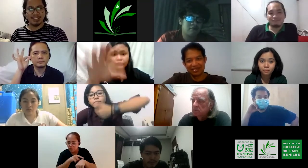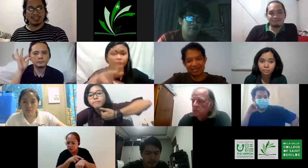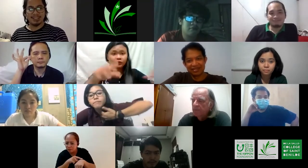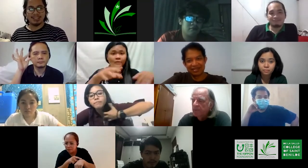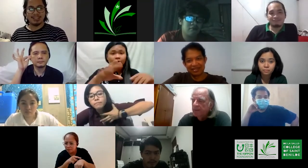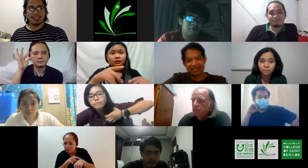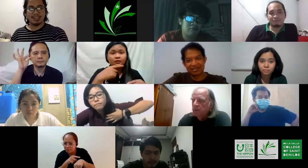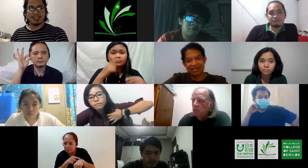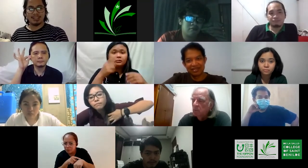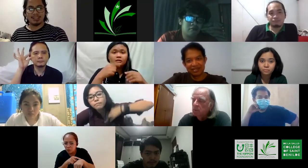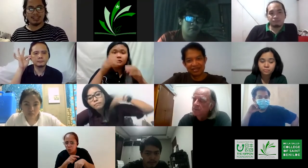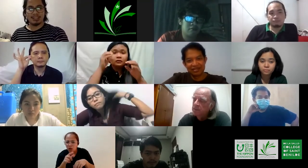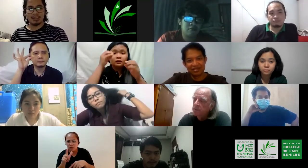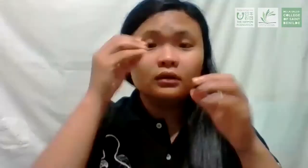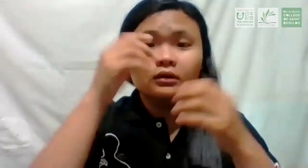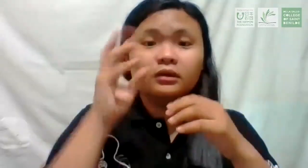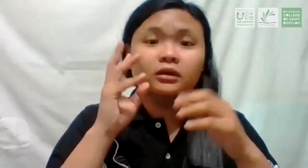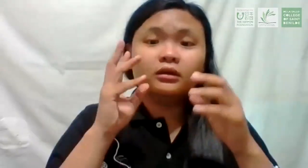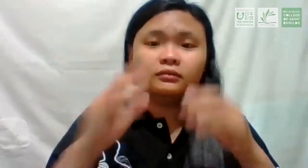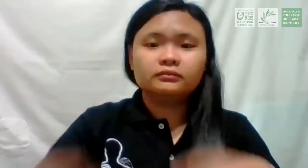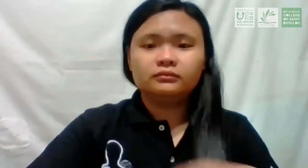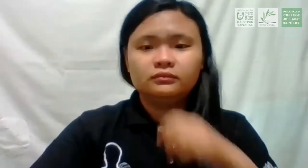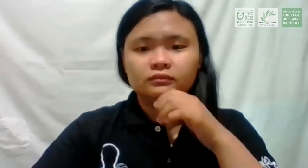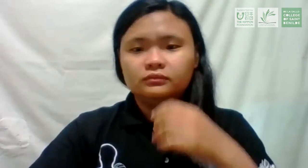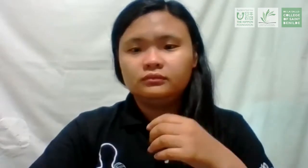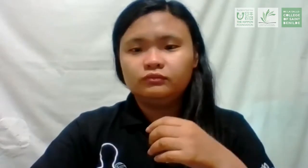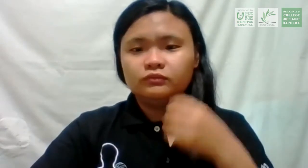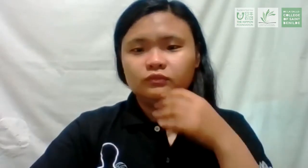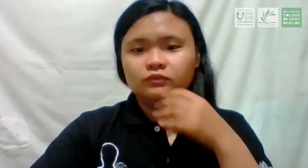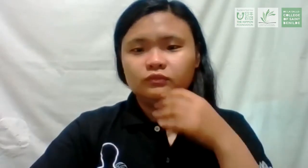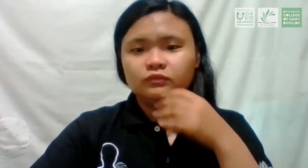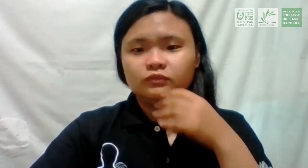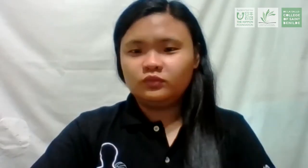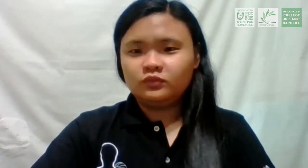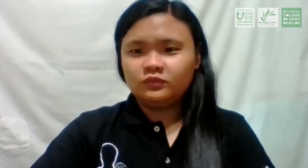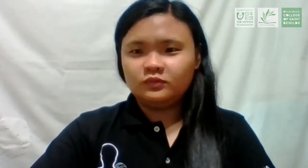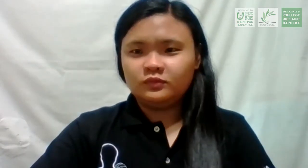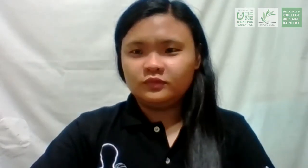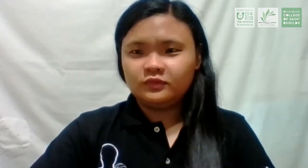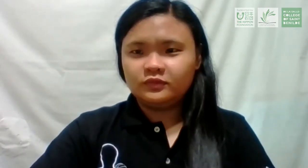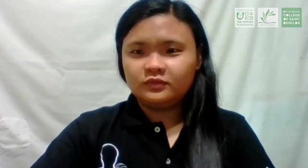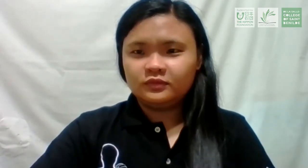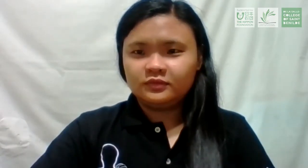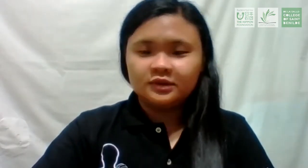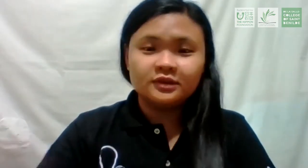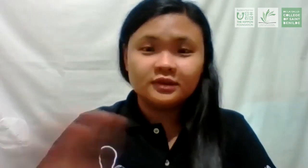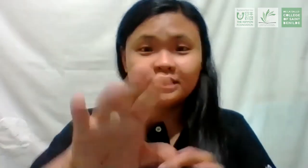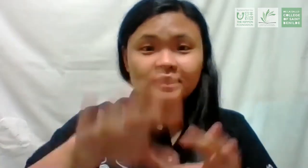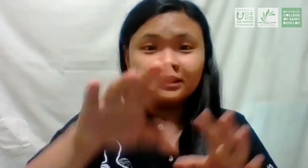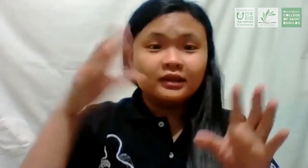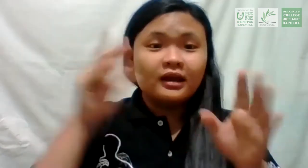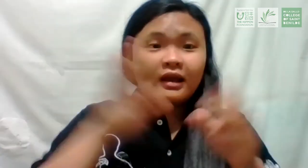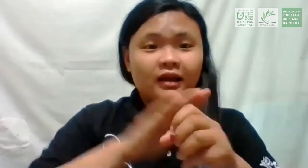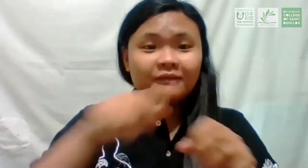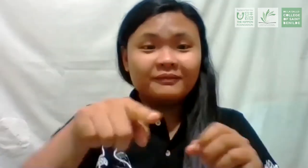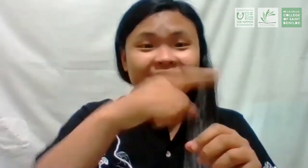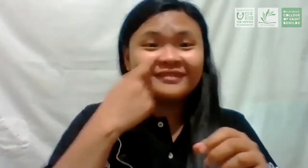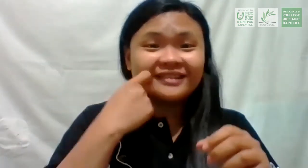have about 20 more, let me see, 20, 30 more minutes left. So you can work on. Jasmine here.